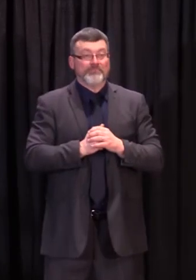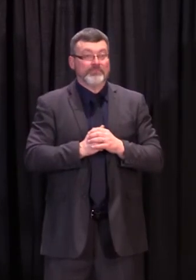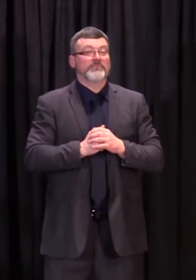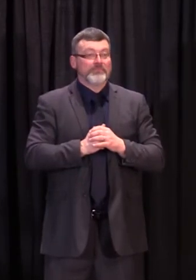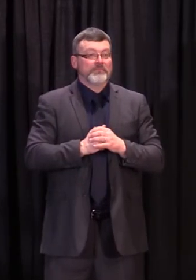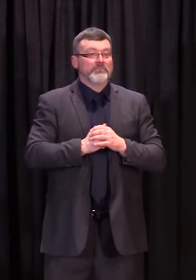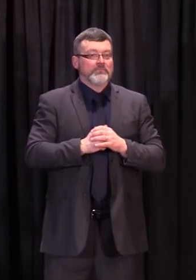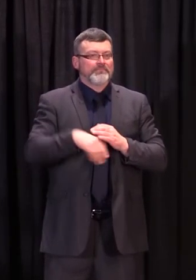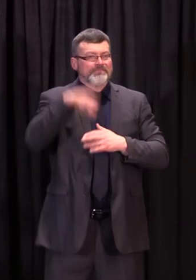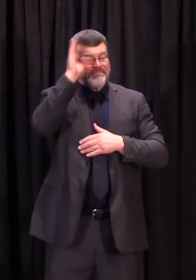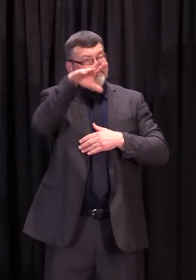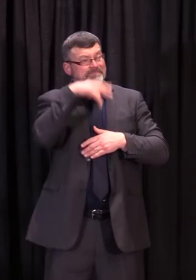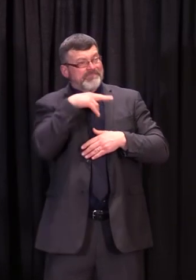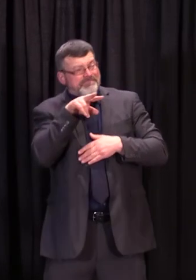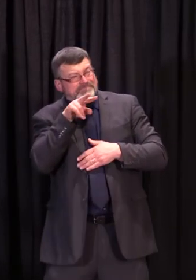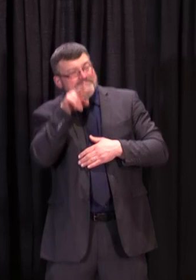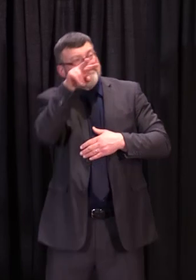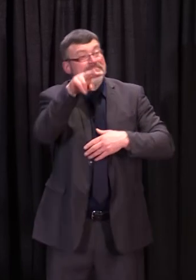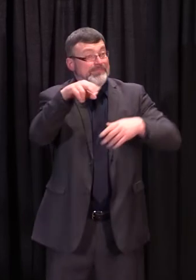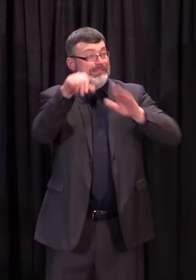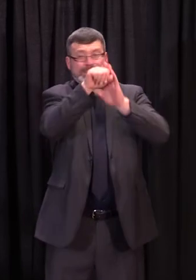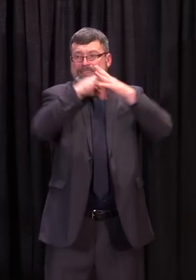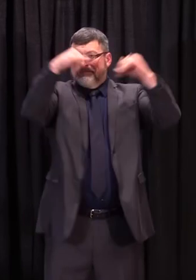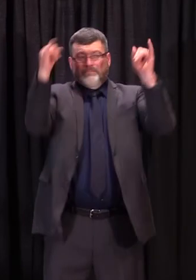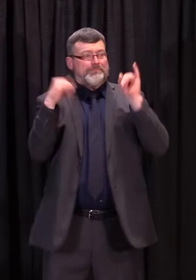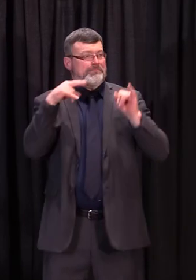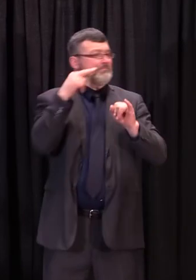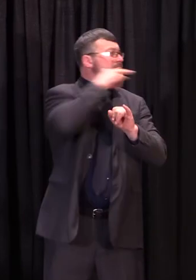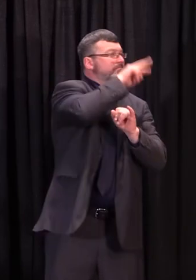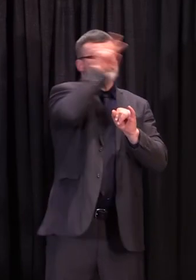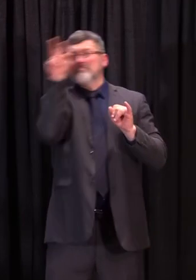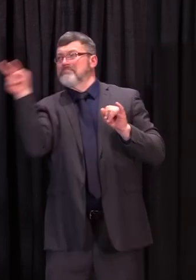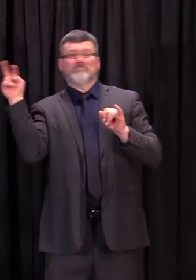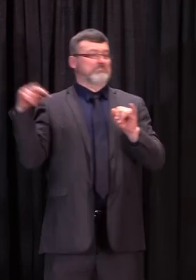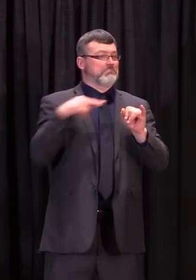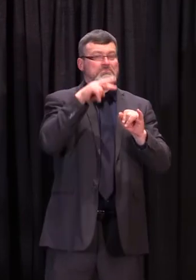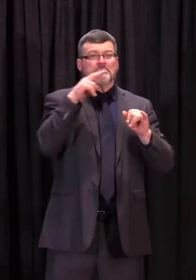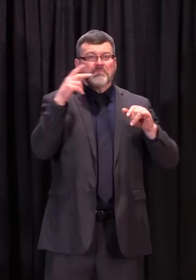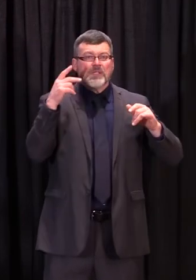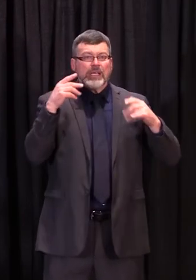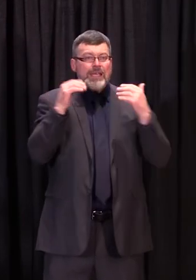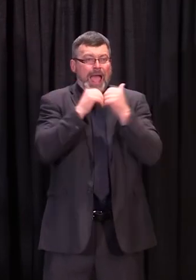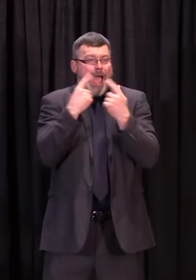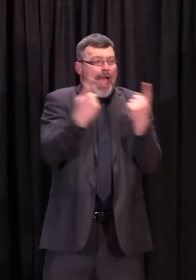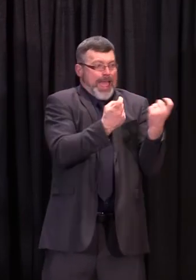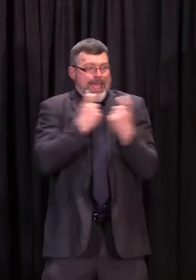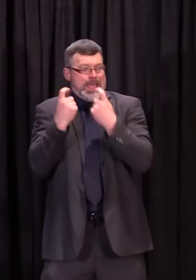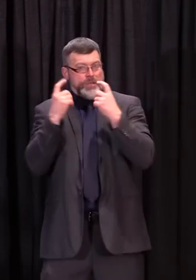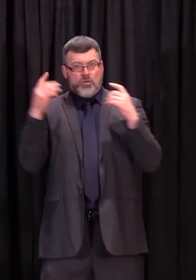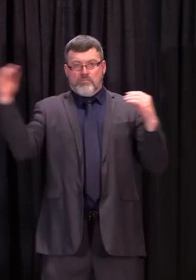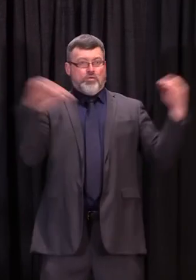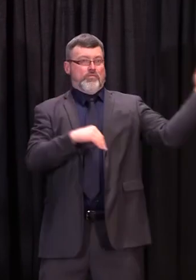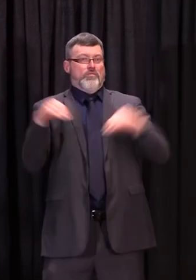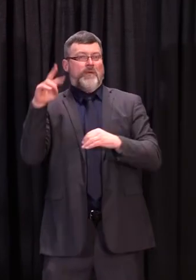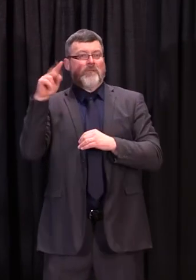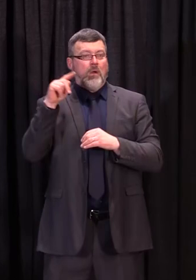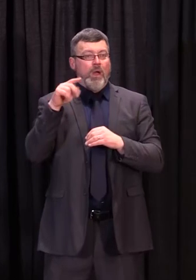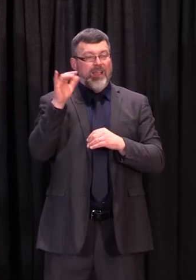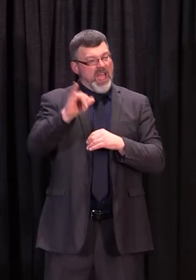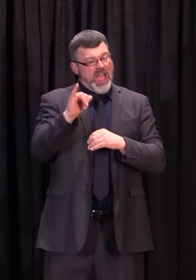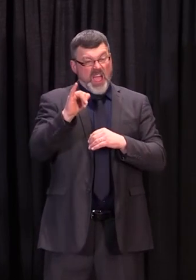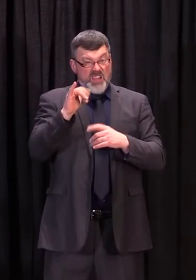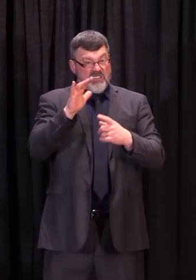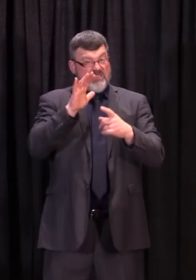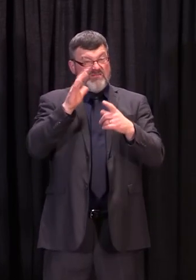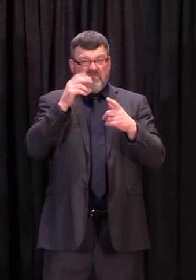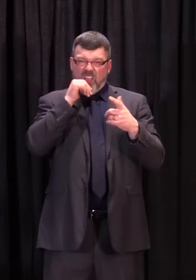I know looking beyond our borders to recruit new Vermonters isn't always a popular conversation, but it's a